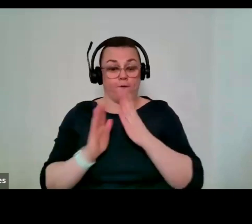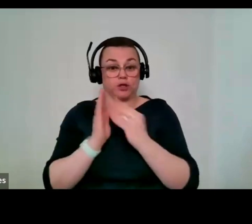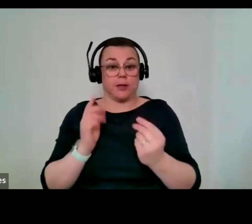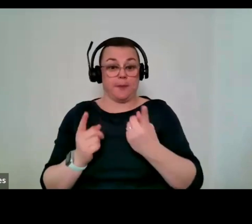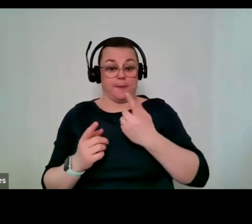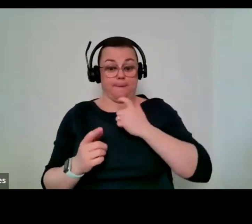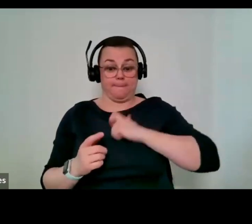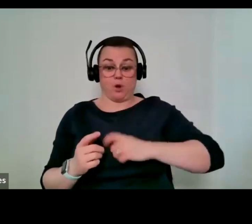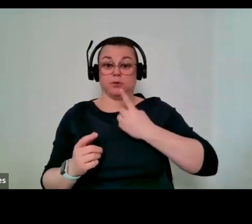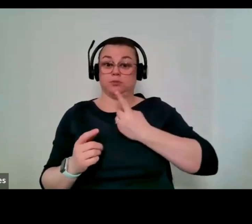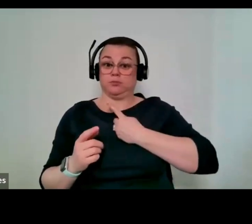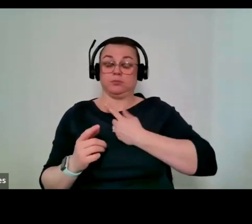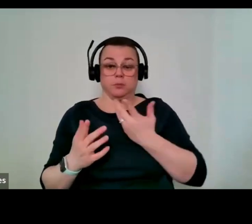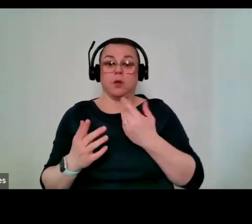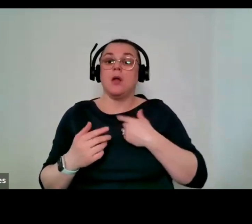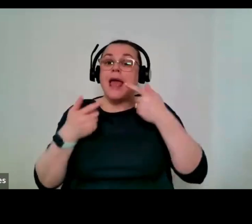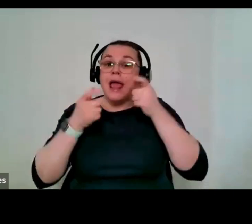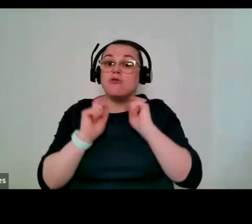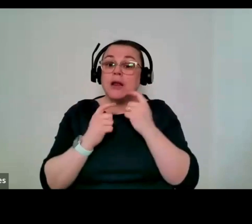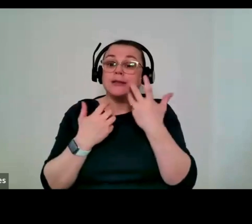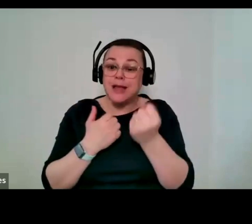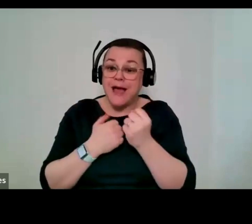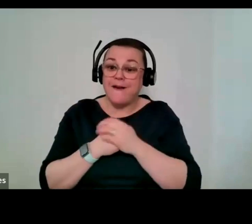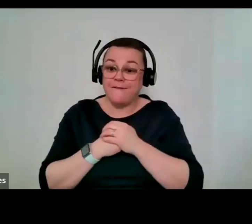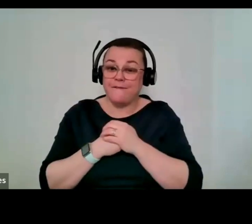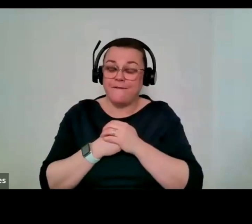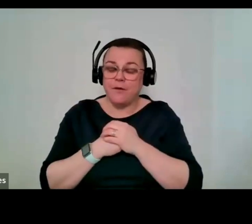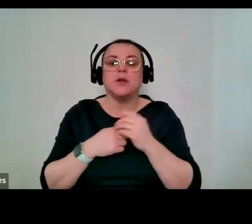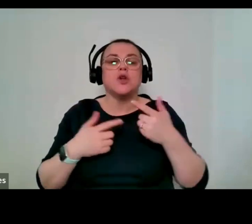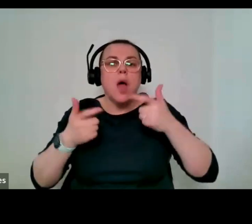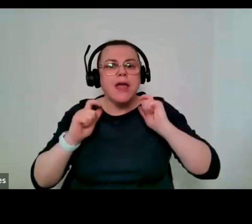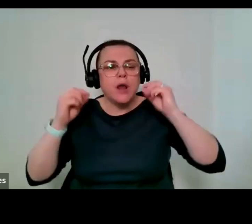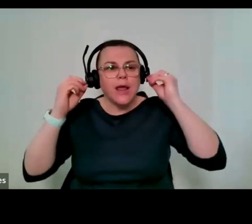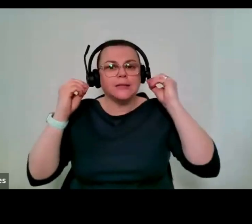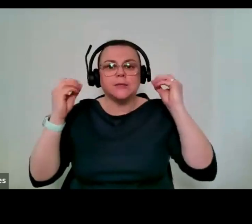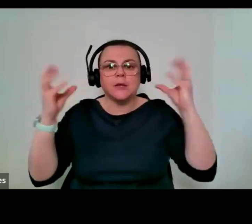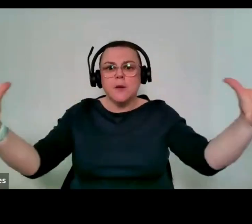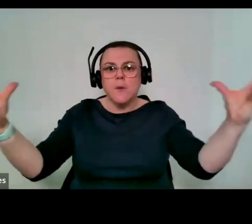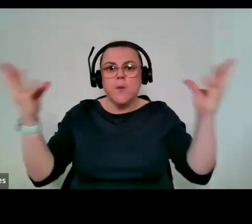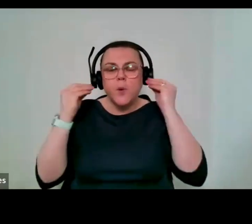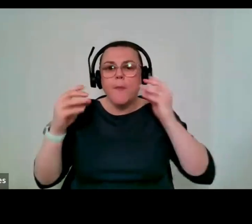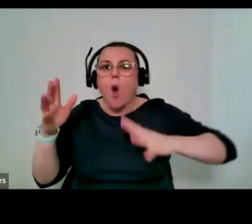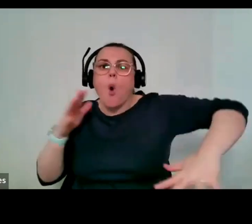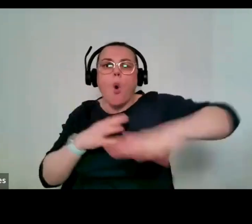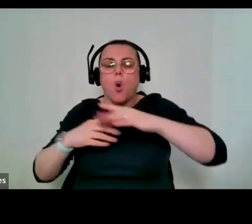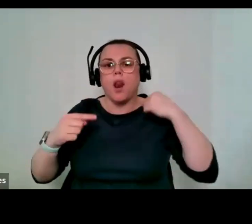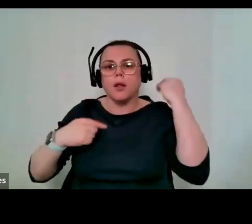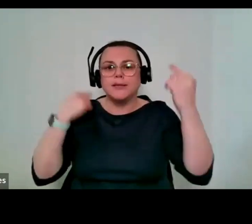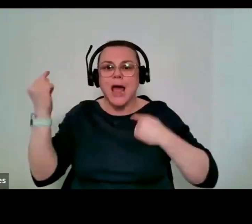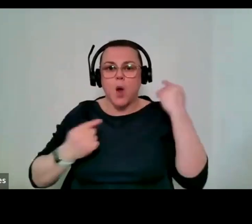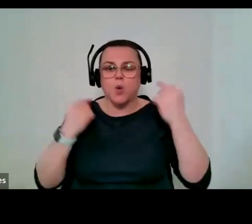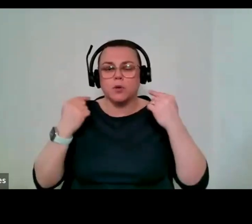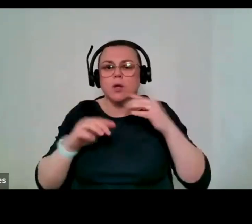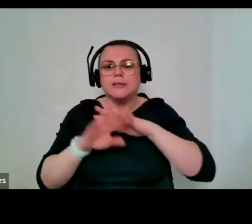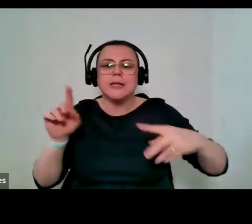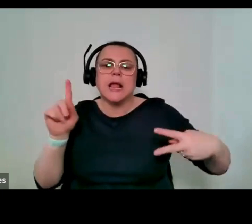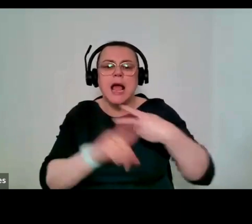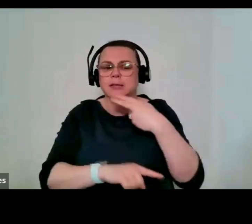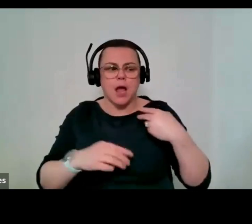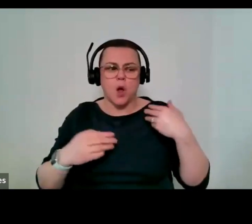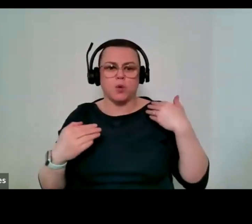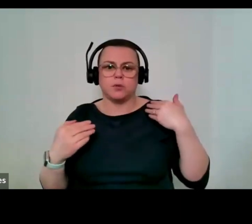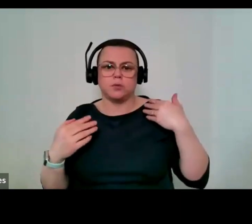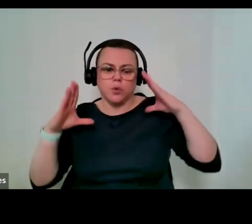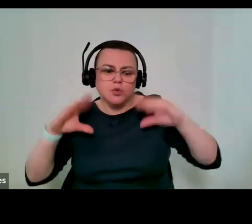wear hearers, our hearers amplify everything. There's no filter, it doesn't cut out the background noise.